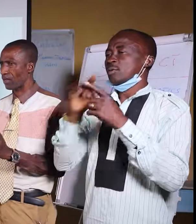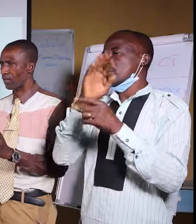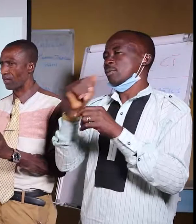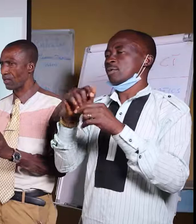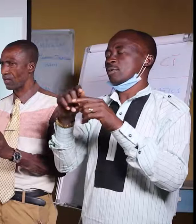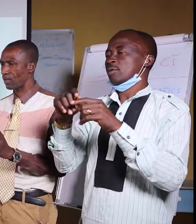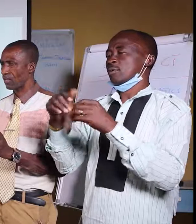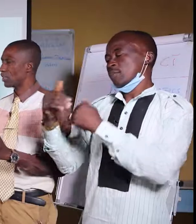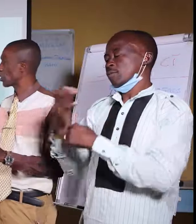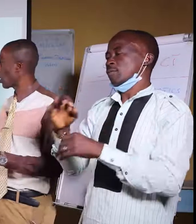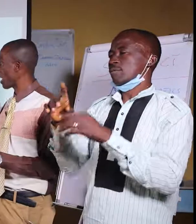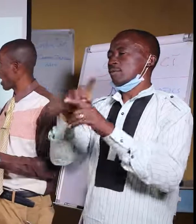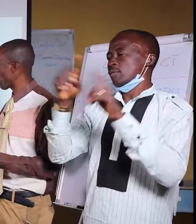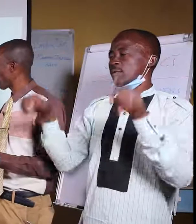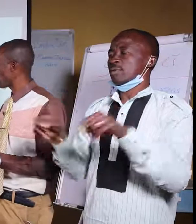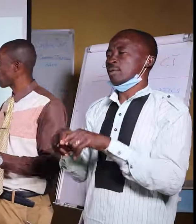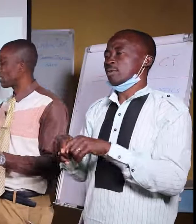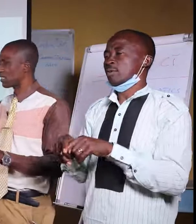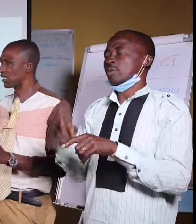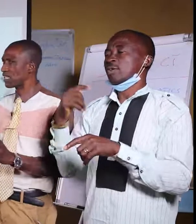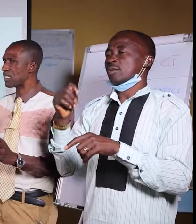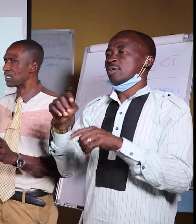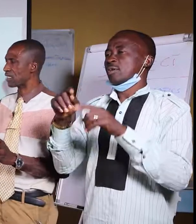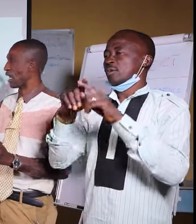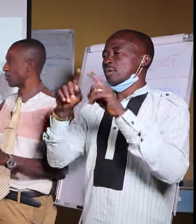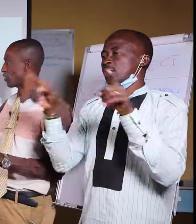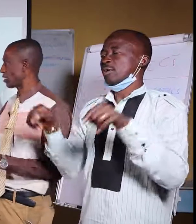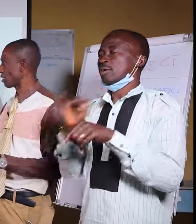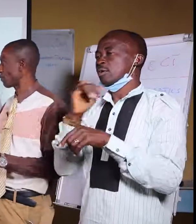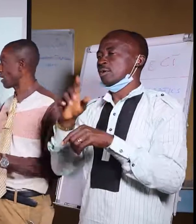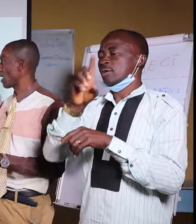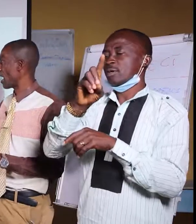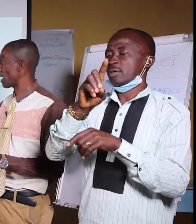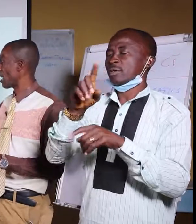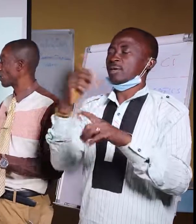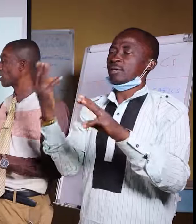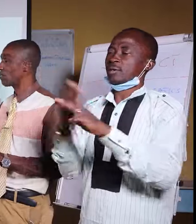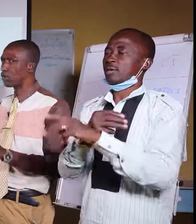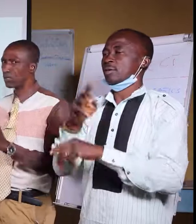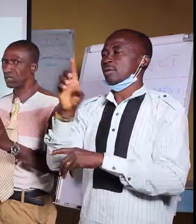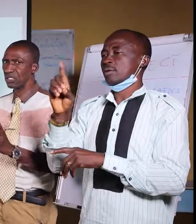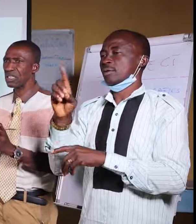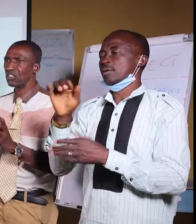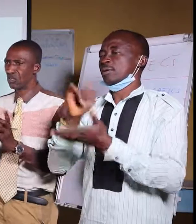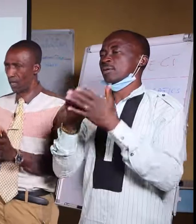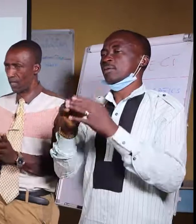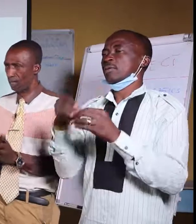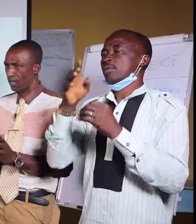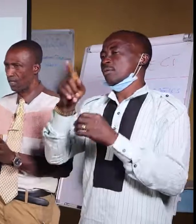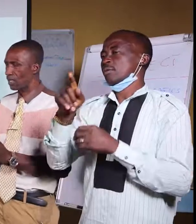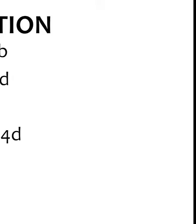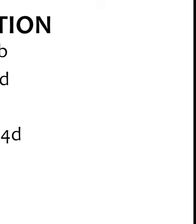square, so the area is d times d, and that will give you d